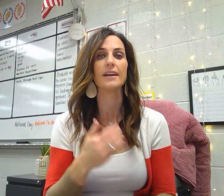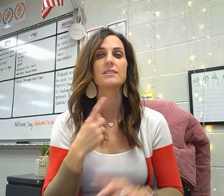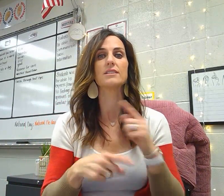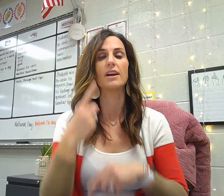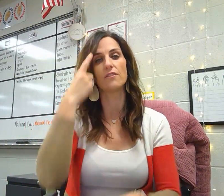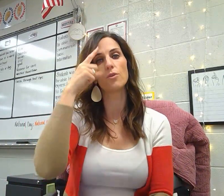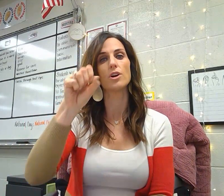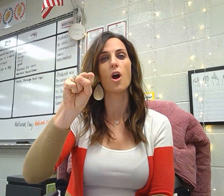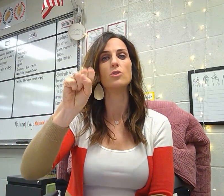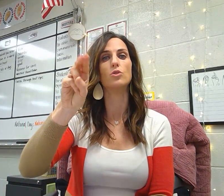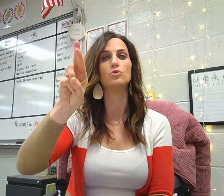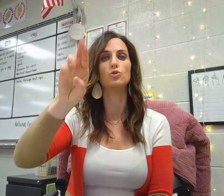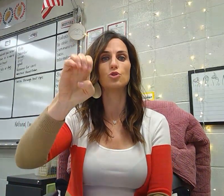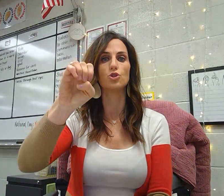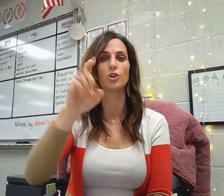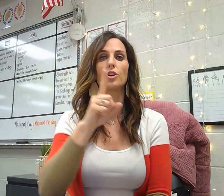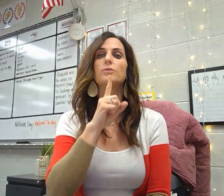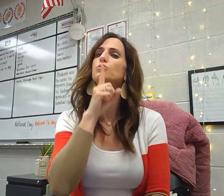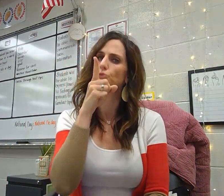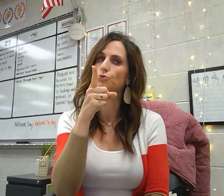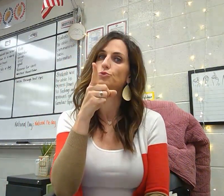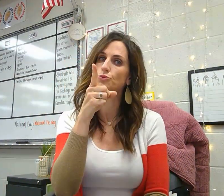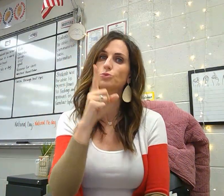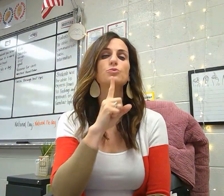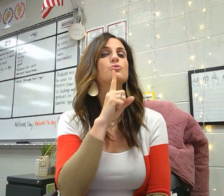Next, the sign for sure.